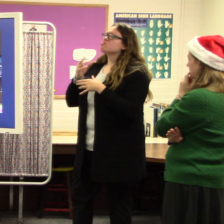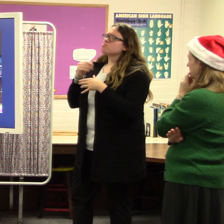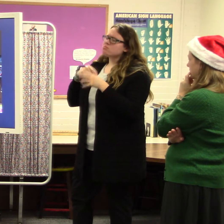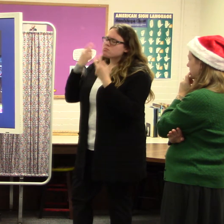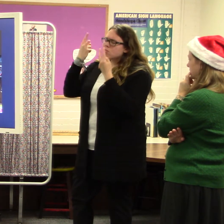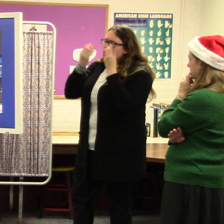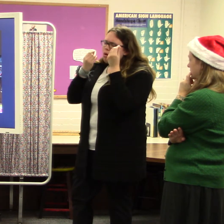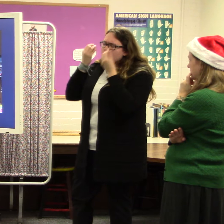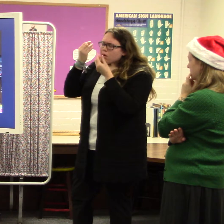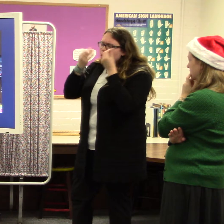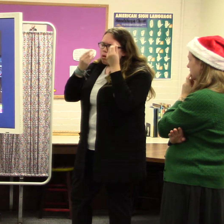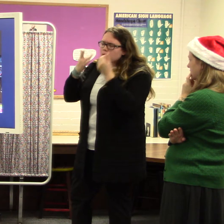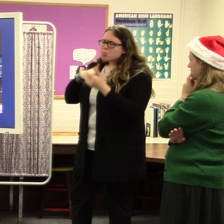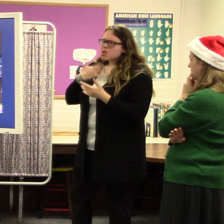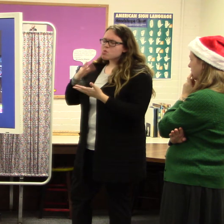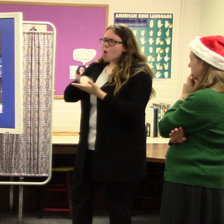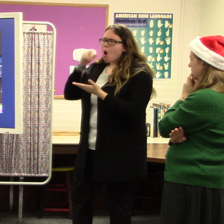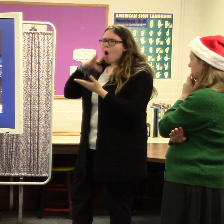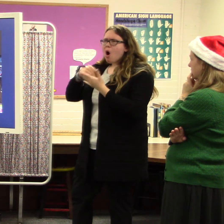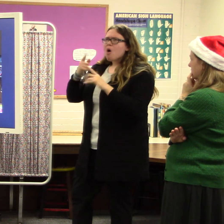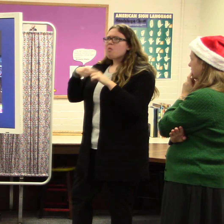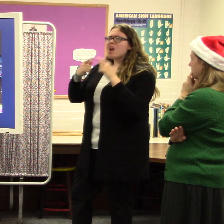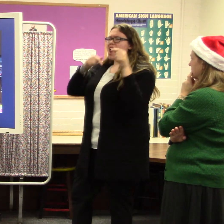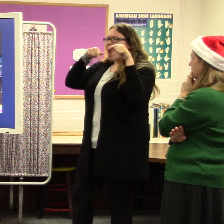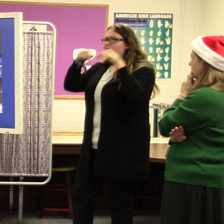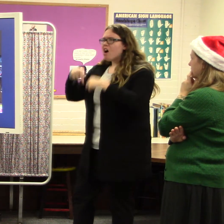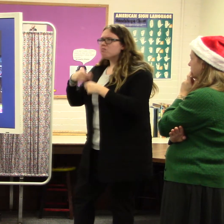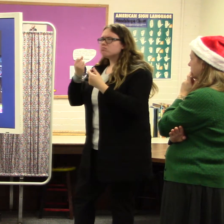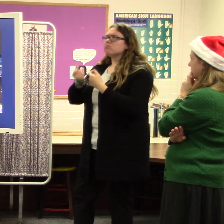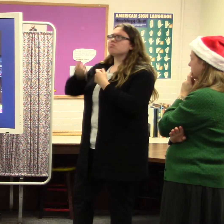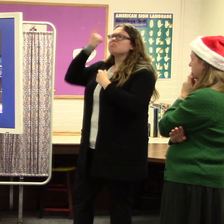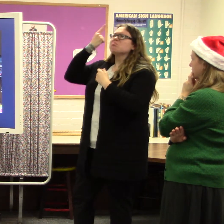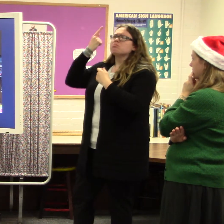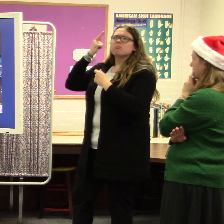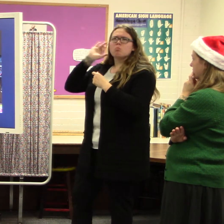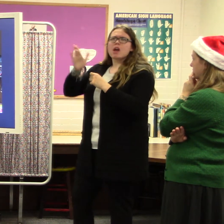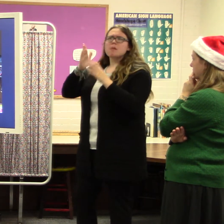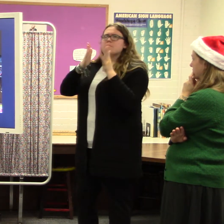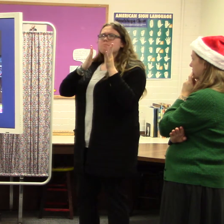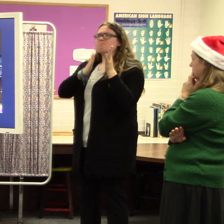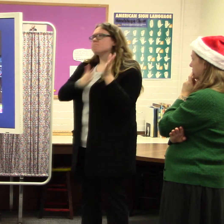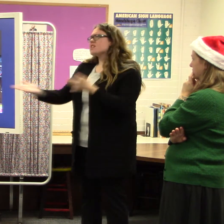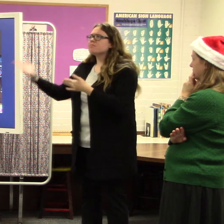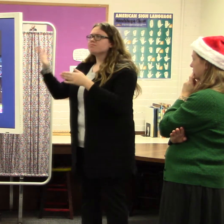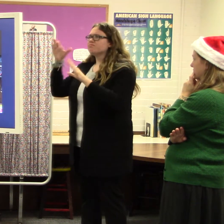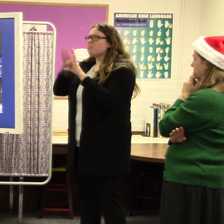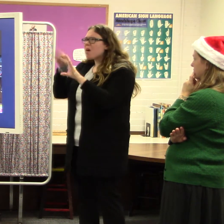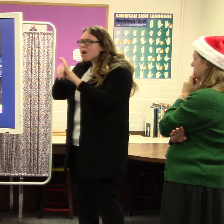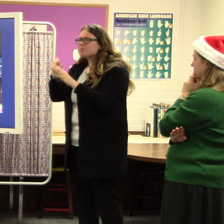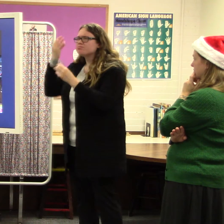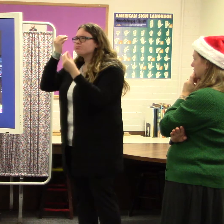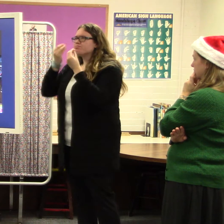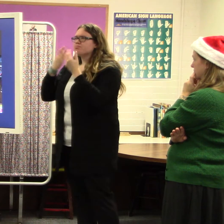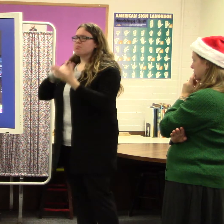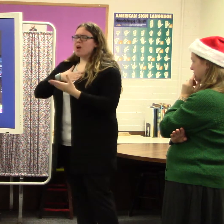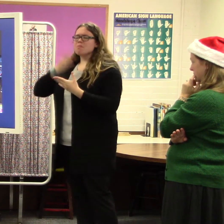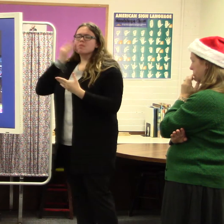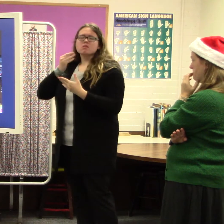just hearing their experiences and incorporating them into my own thoughts. And, when I came back, I feel like I understand more of a plan on how